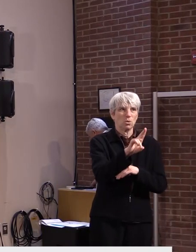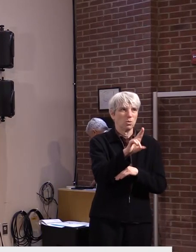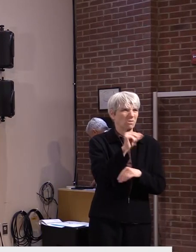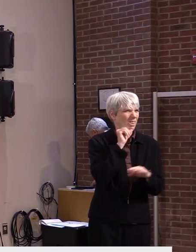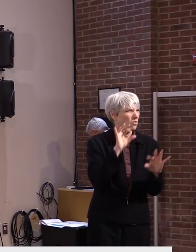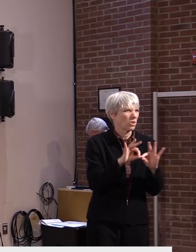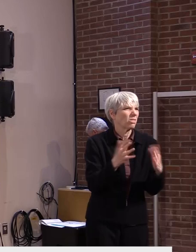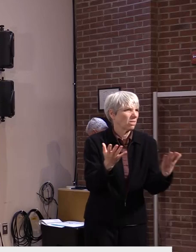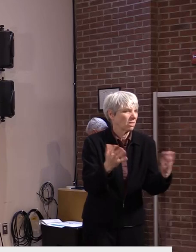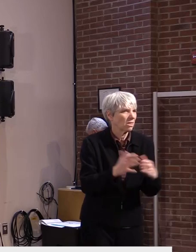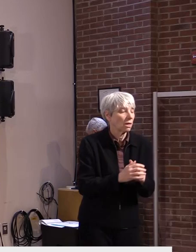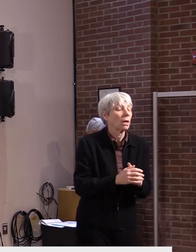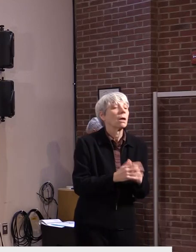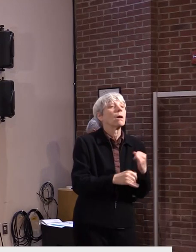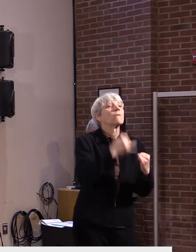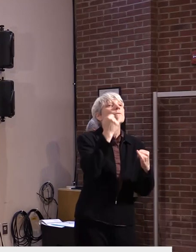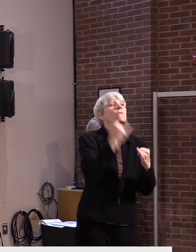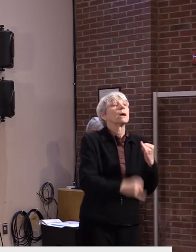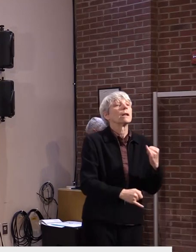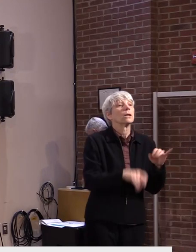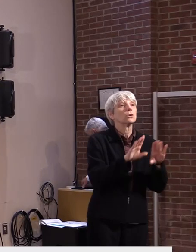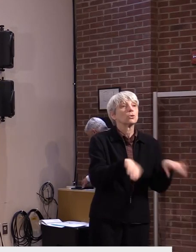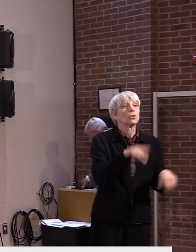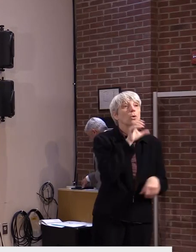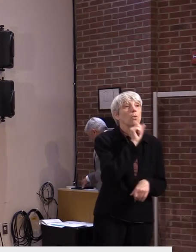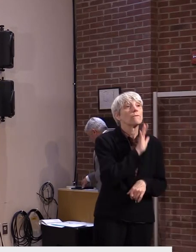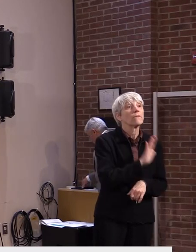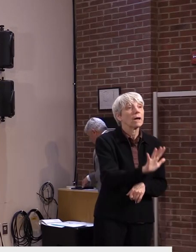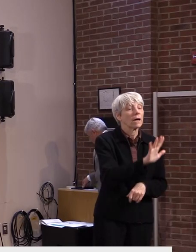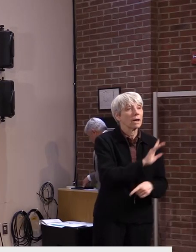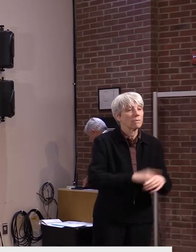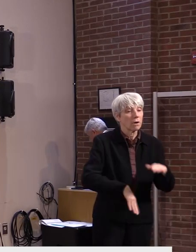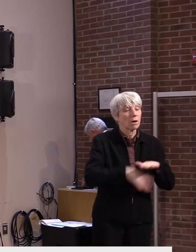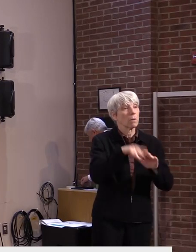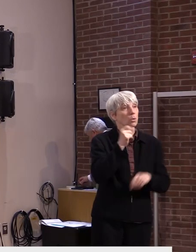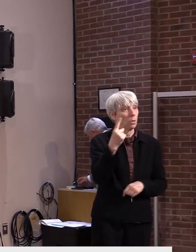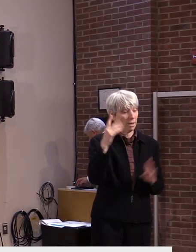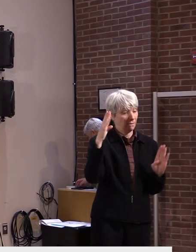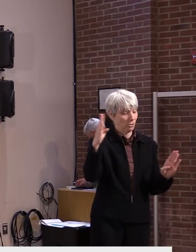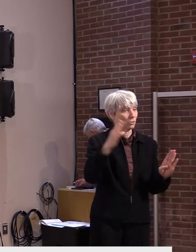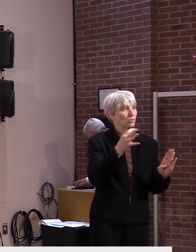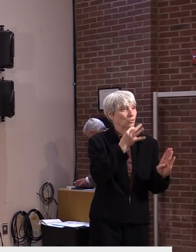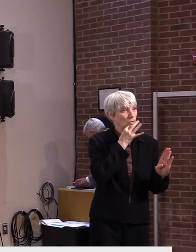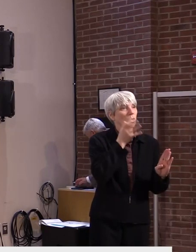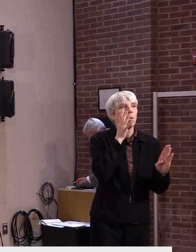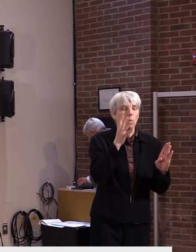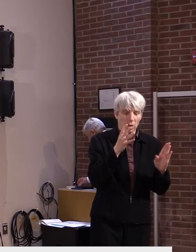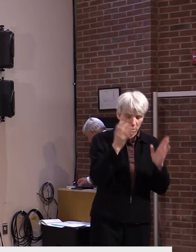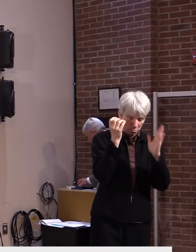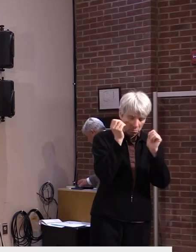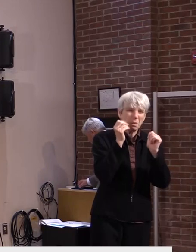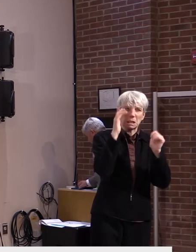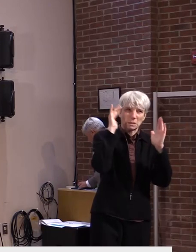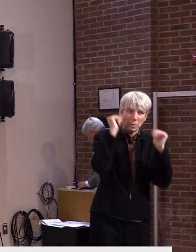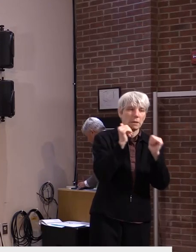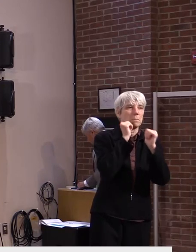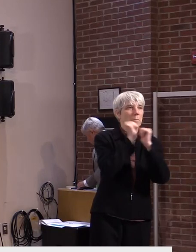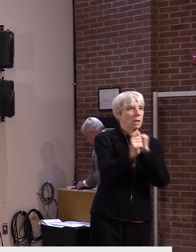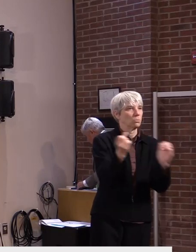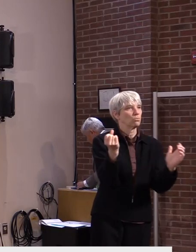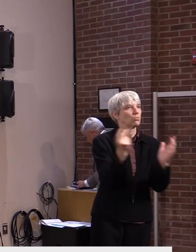of vaccine for children ages 5 to 11. This will be significant development in our efforts against the